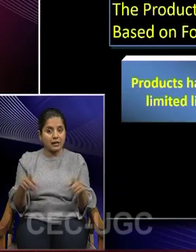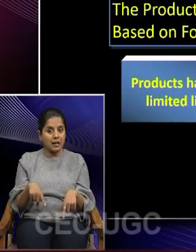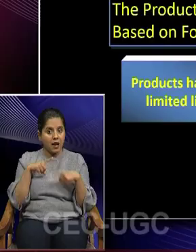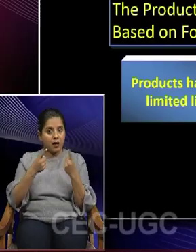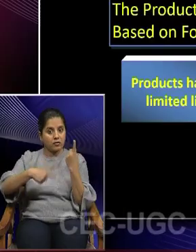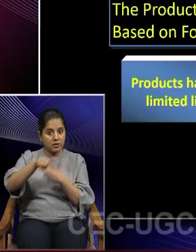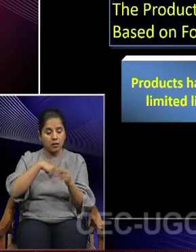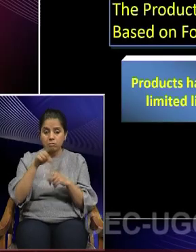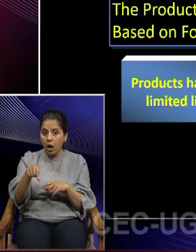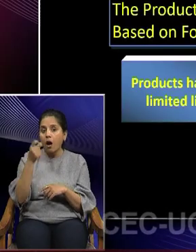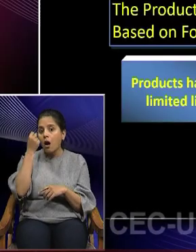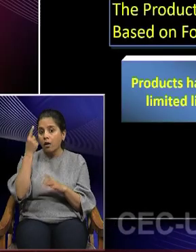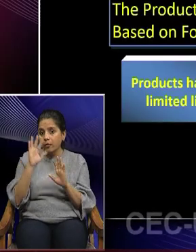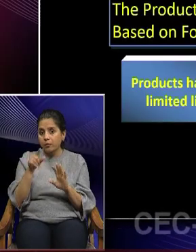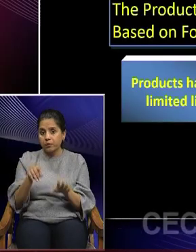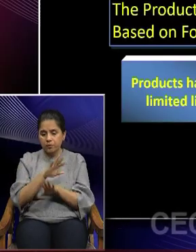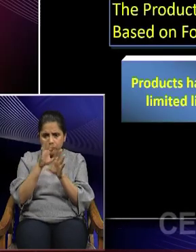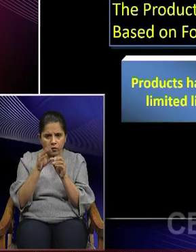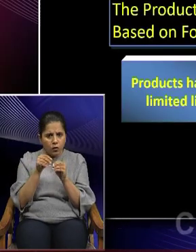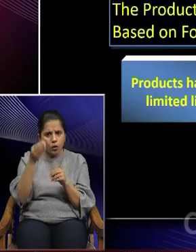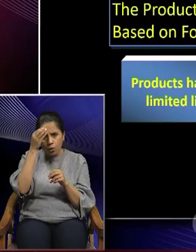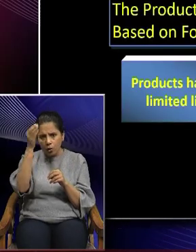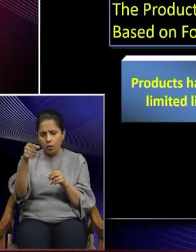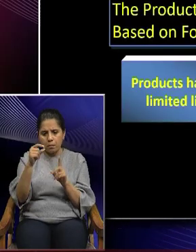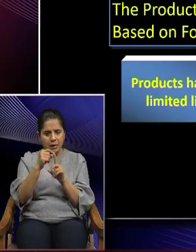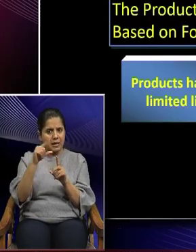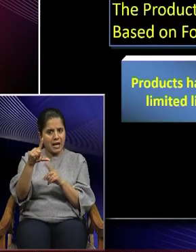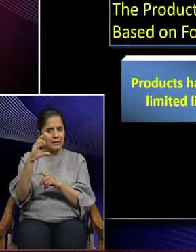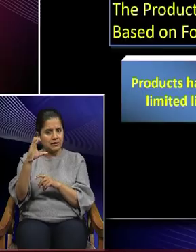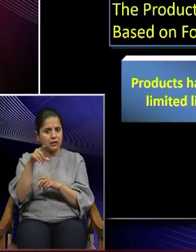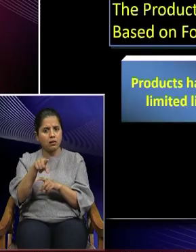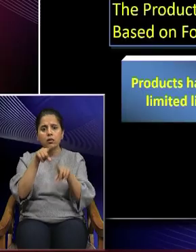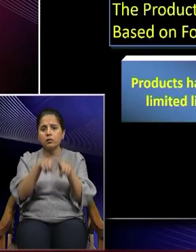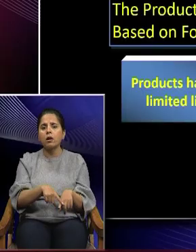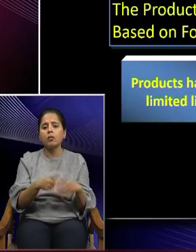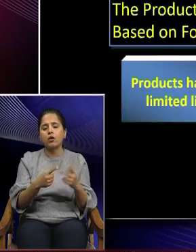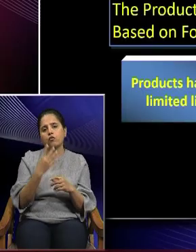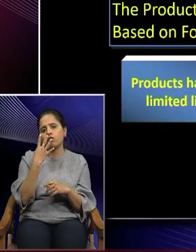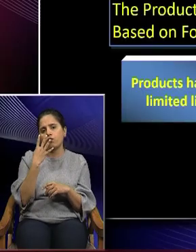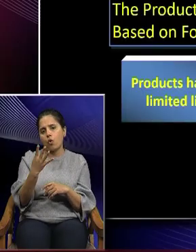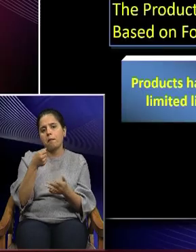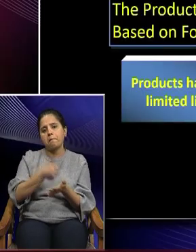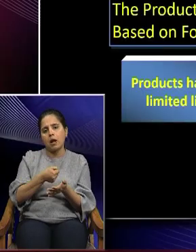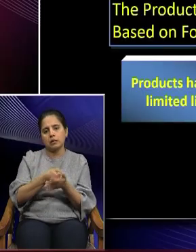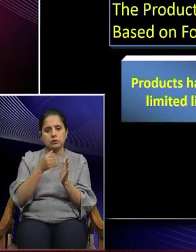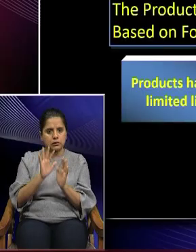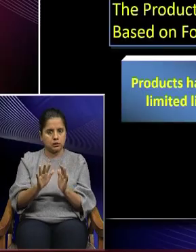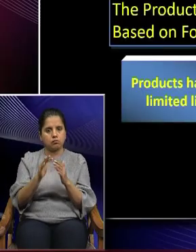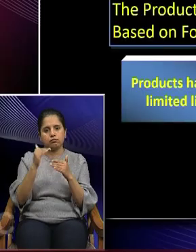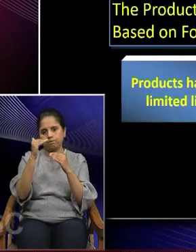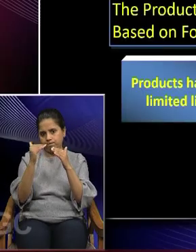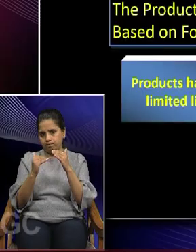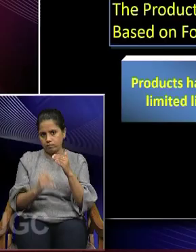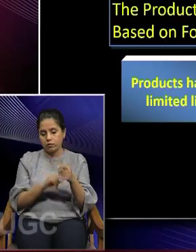to understand that this entire concept of PLC is based on 4 basic premises.